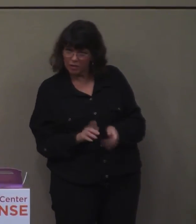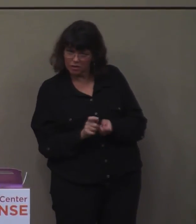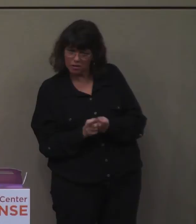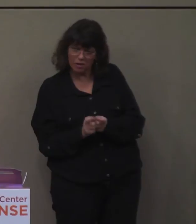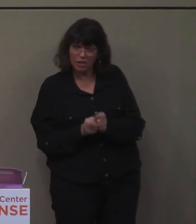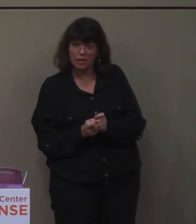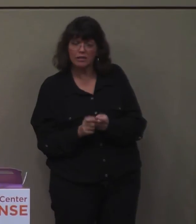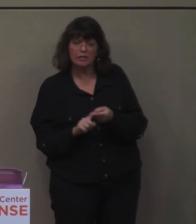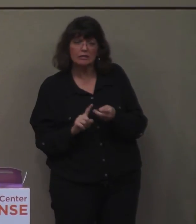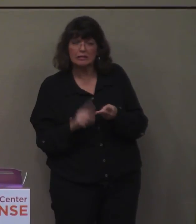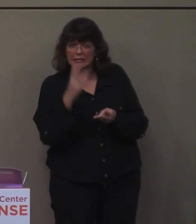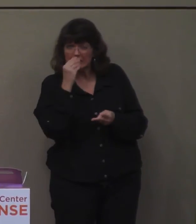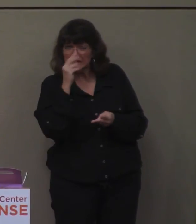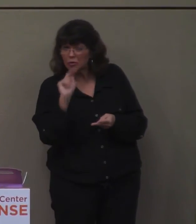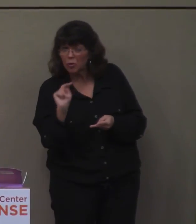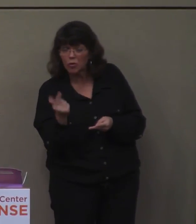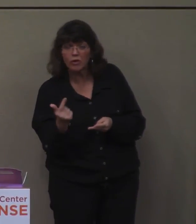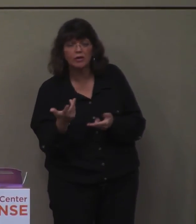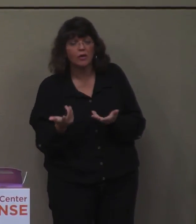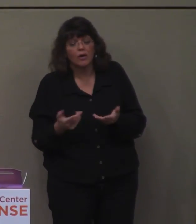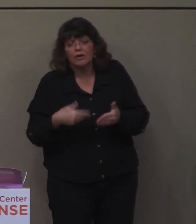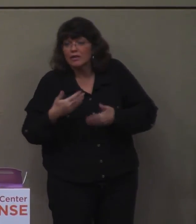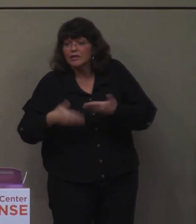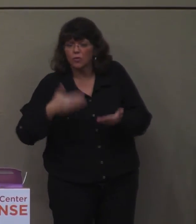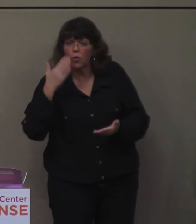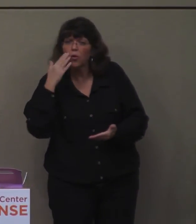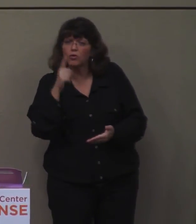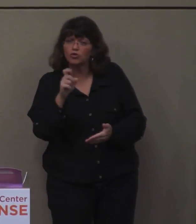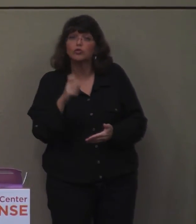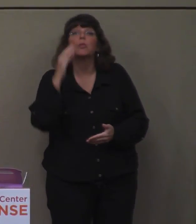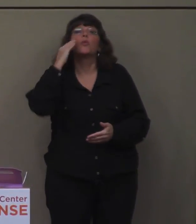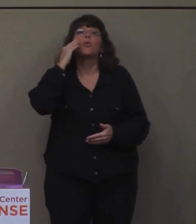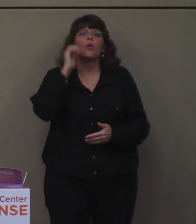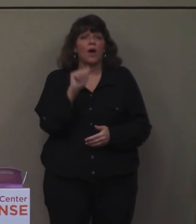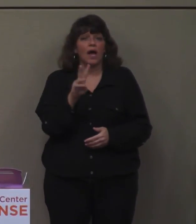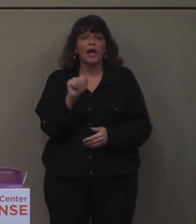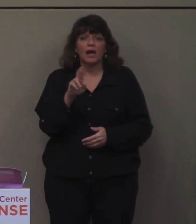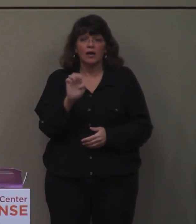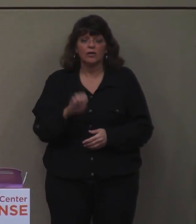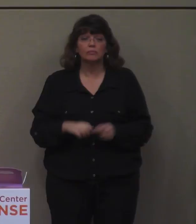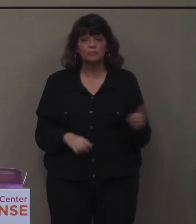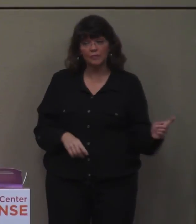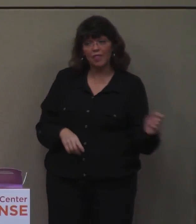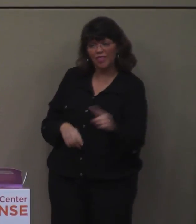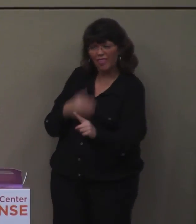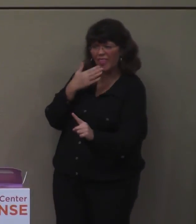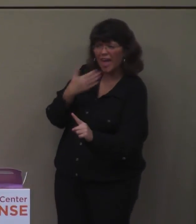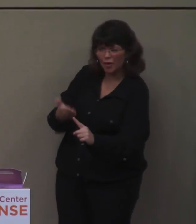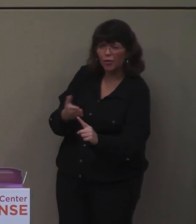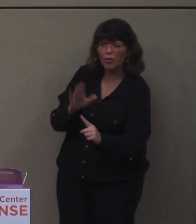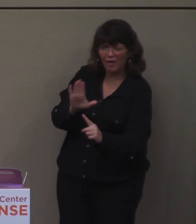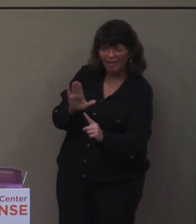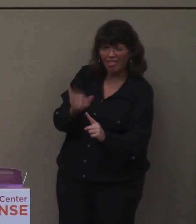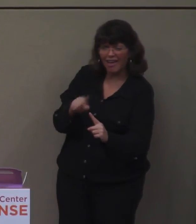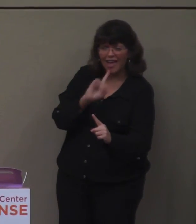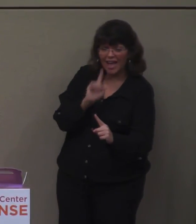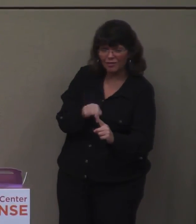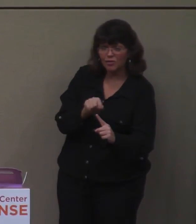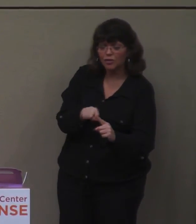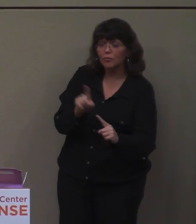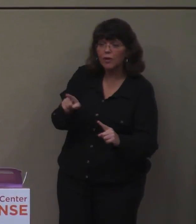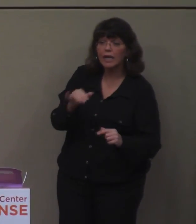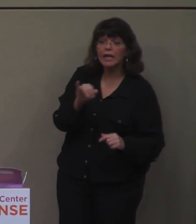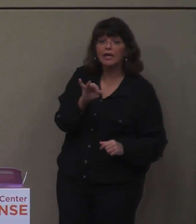be aware of. So. Thank you for that, Dr. Johnson. In that same vein, if those signs are seen by a